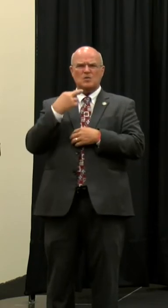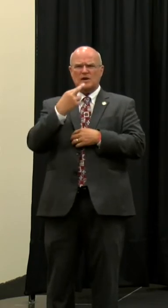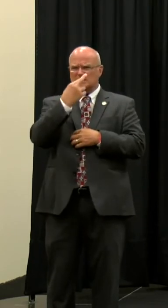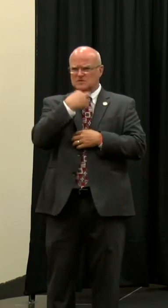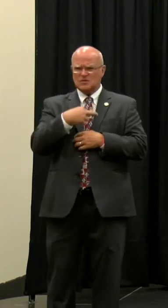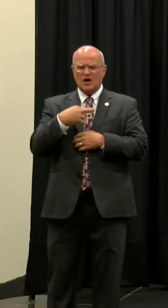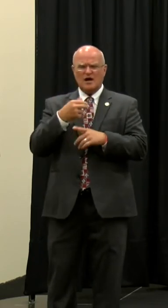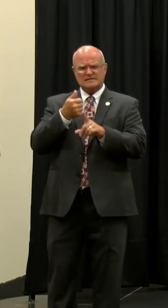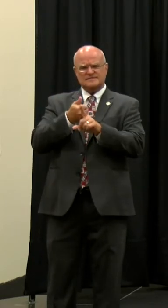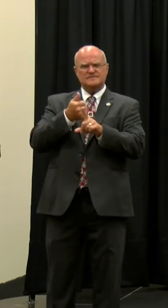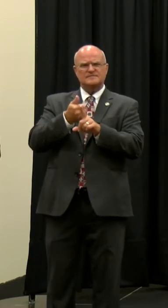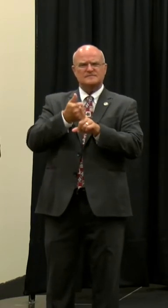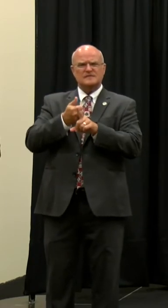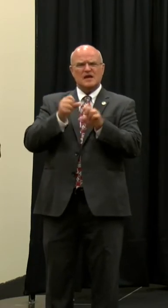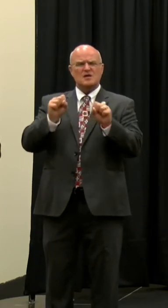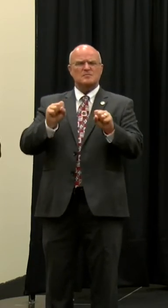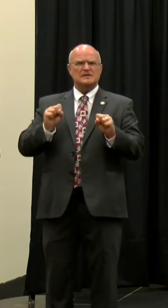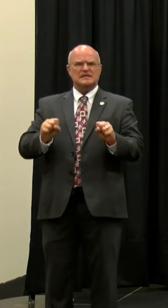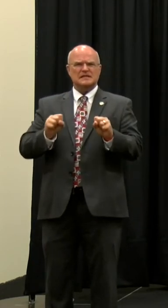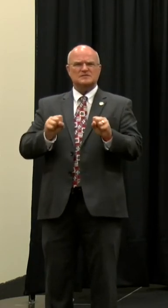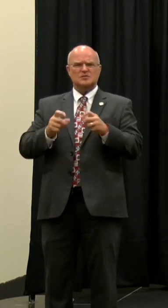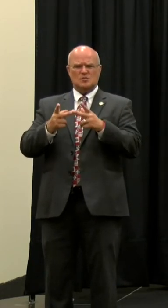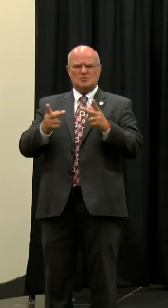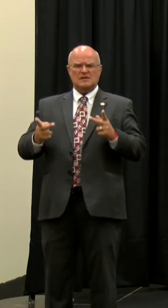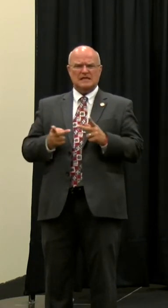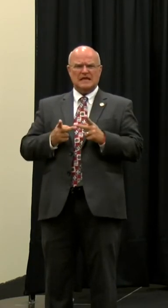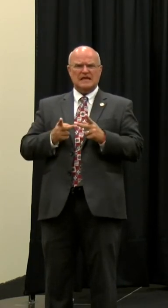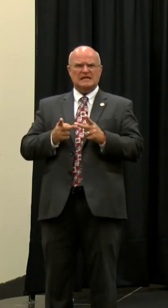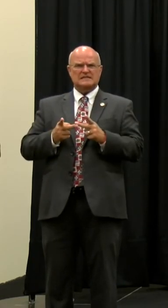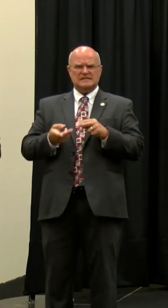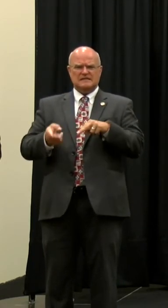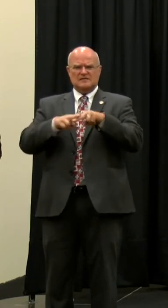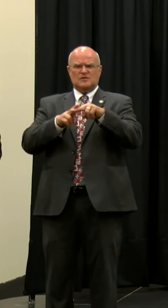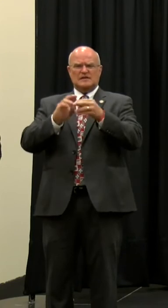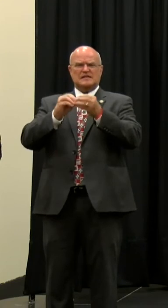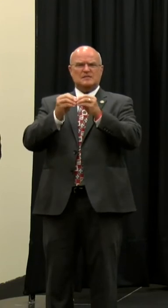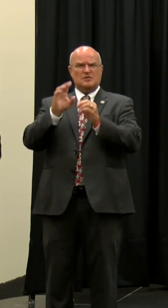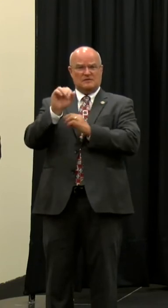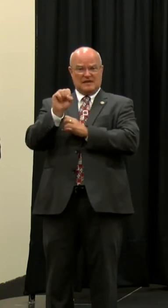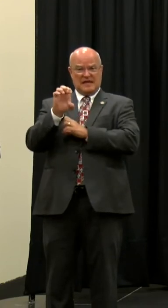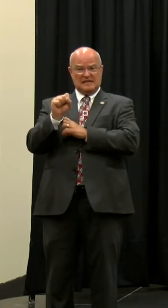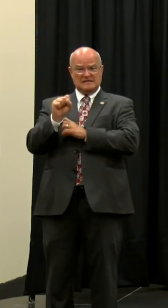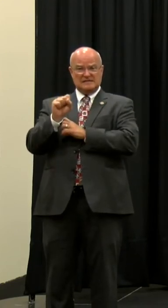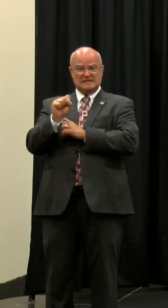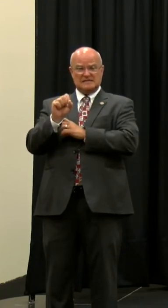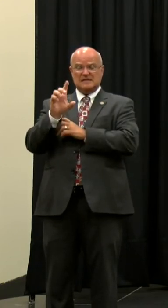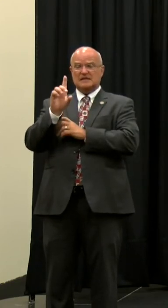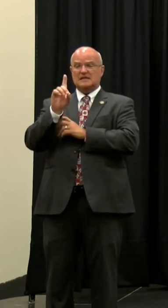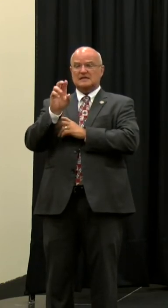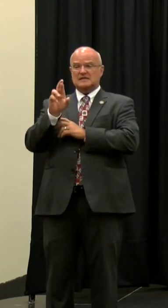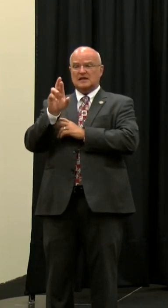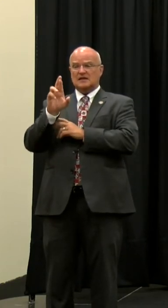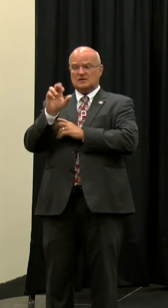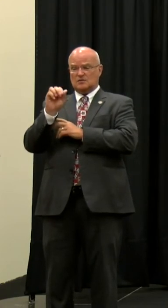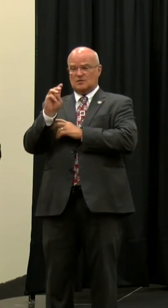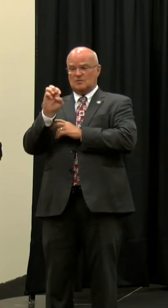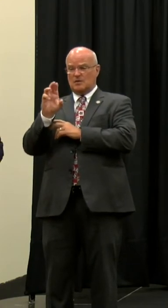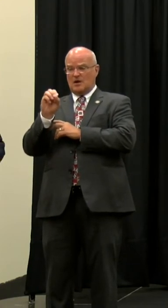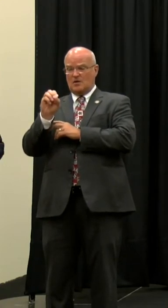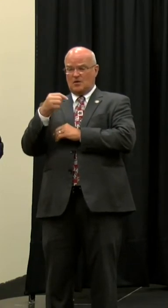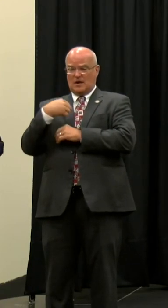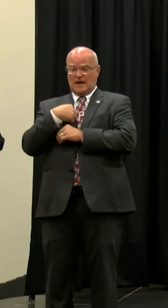restaurants being a potential source of increased number of cases. Dr. Romero and I looked